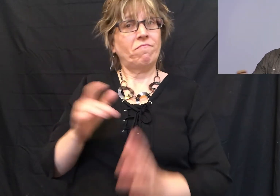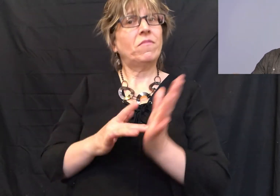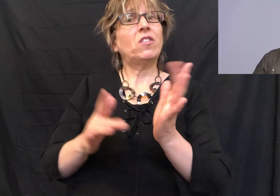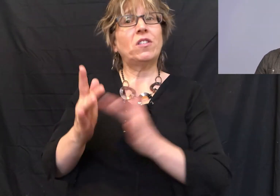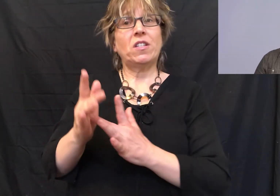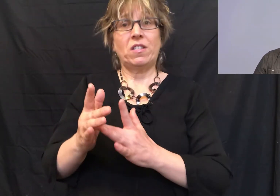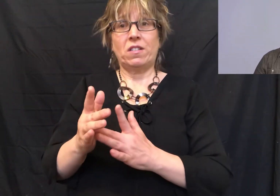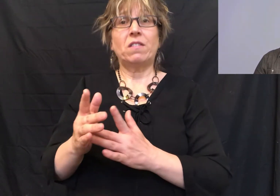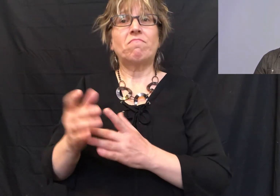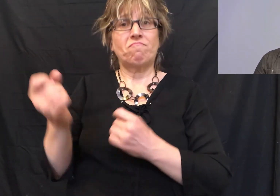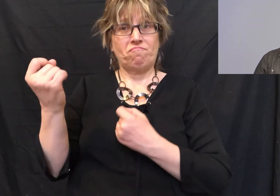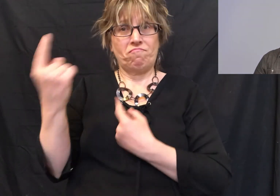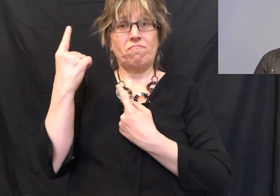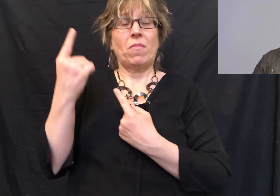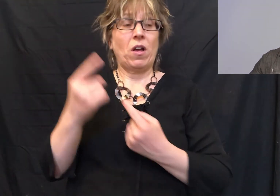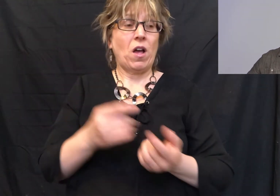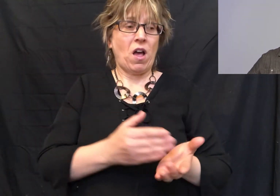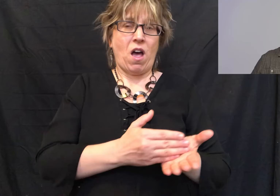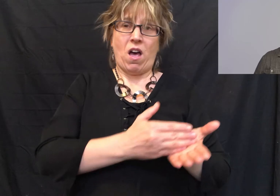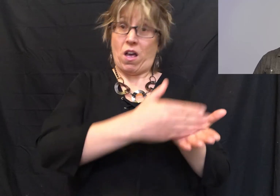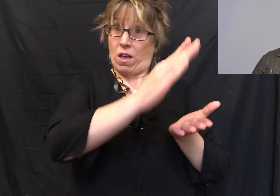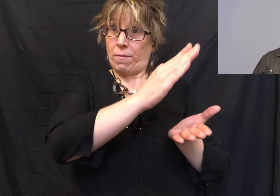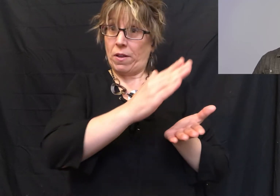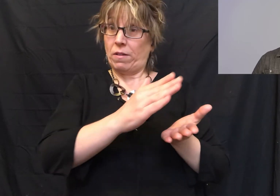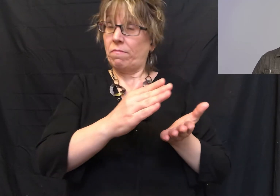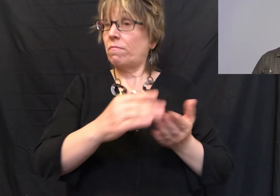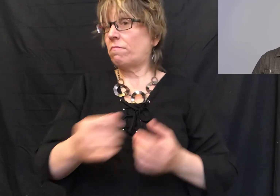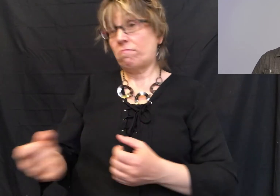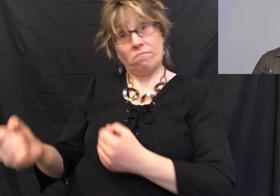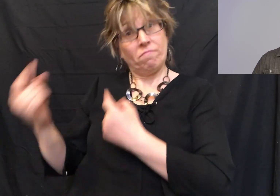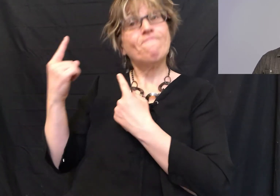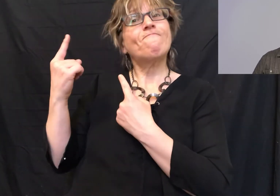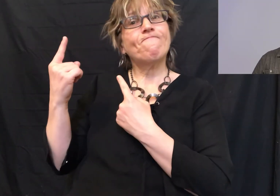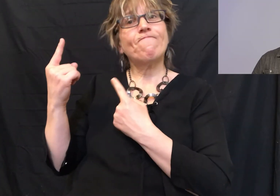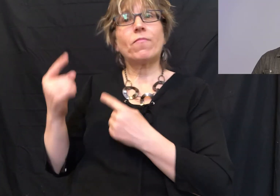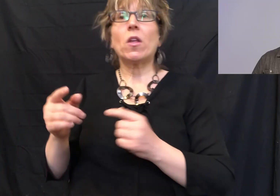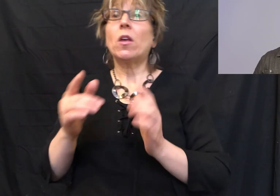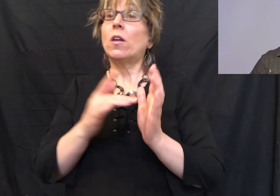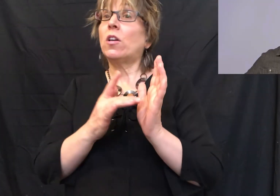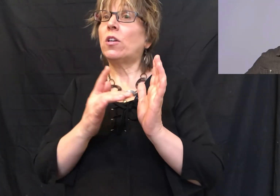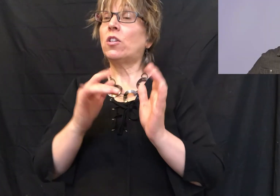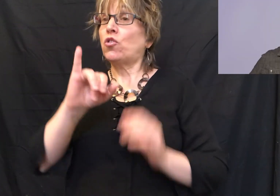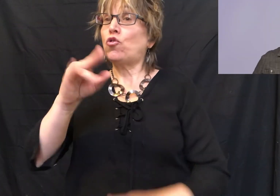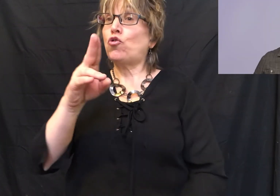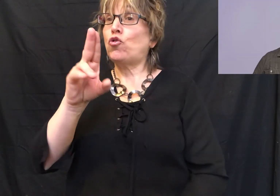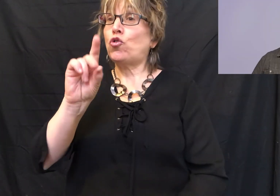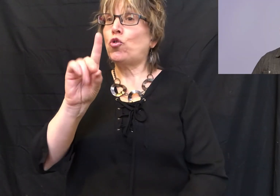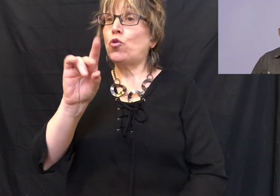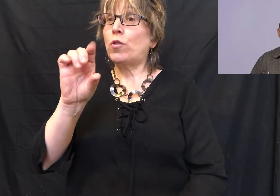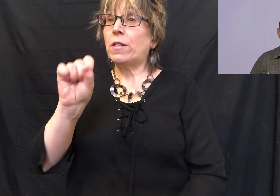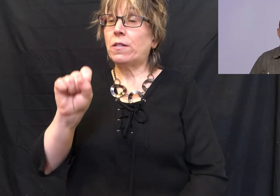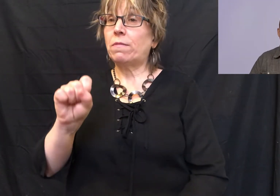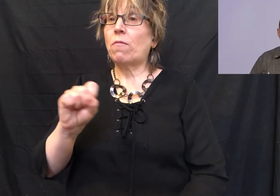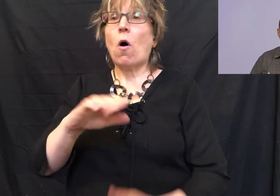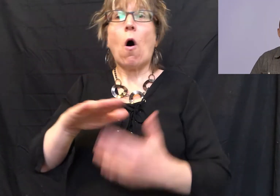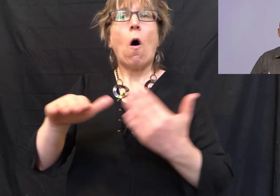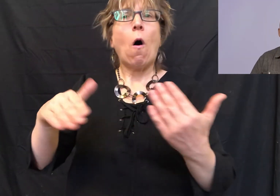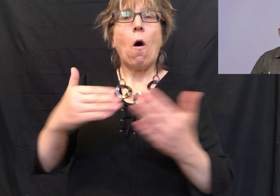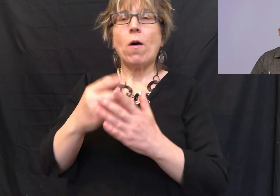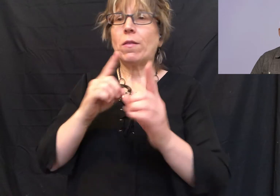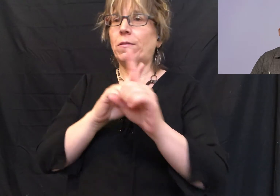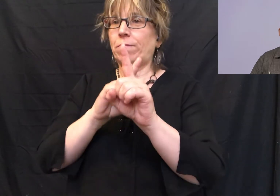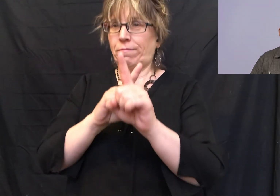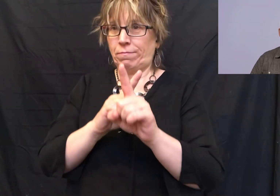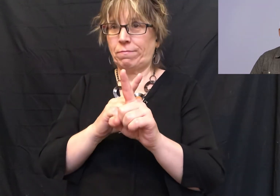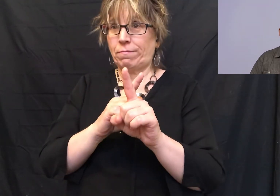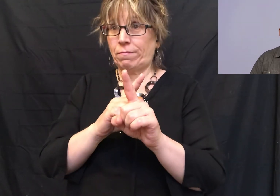Abandonment, the very night that he's betrayed by Judas. All the disciples abandoned him that night in his greatest hour